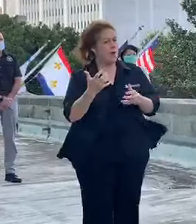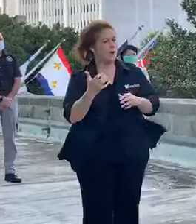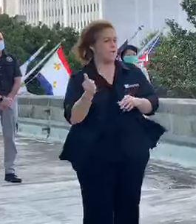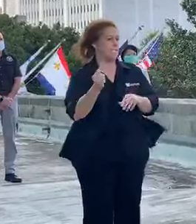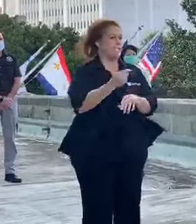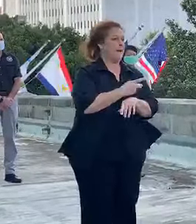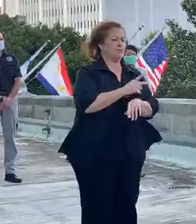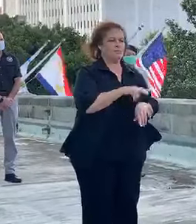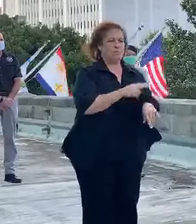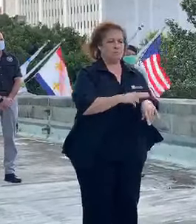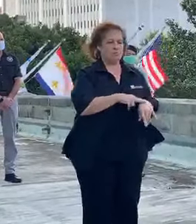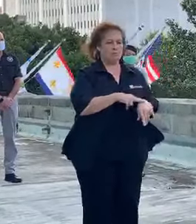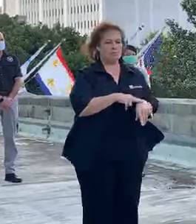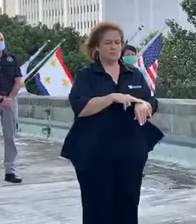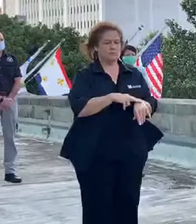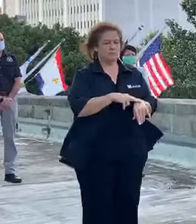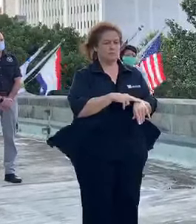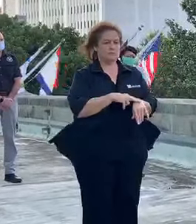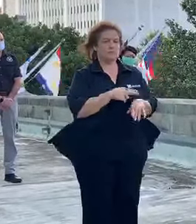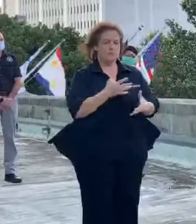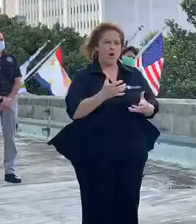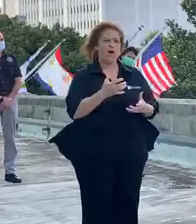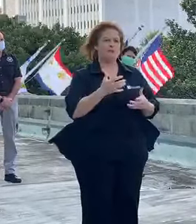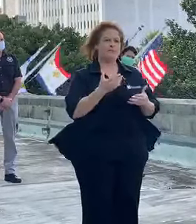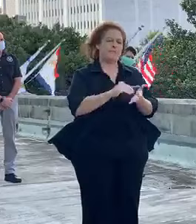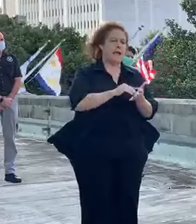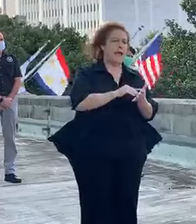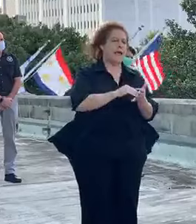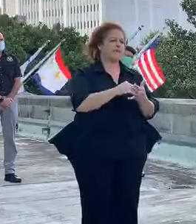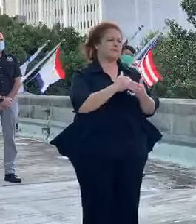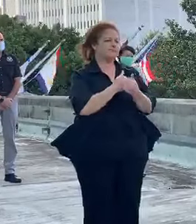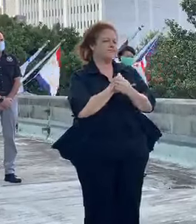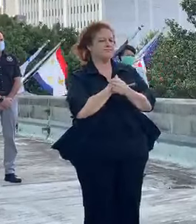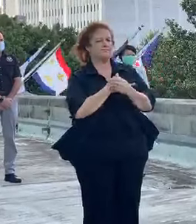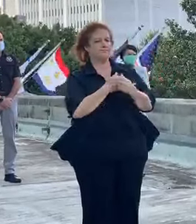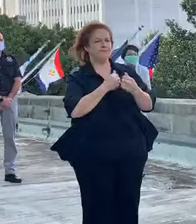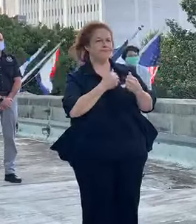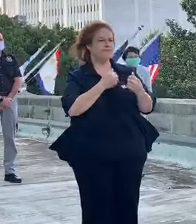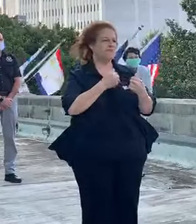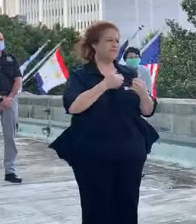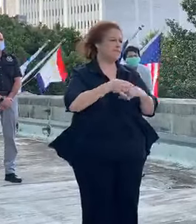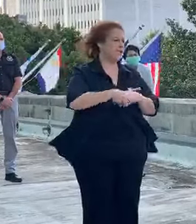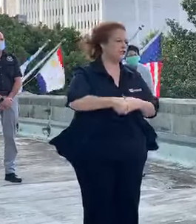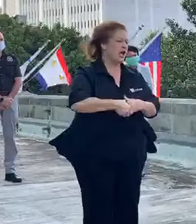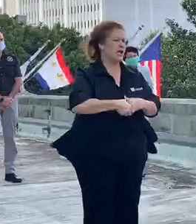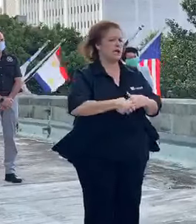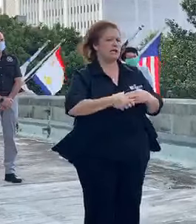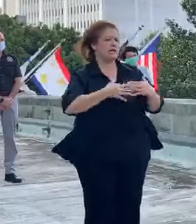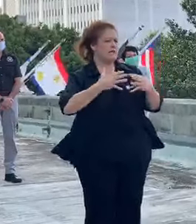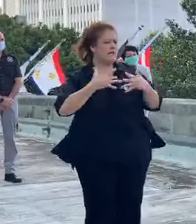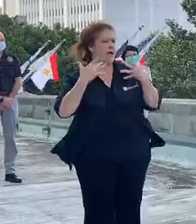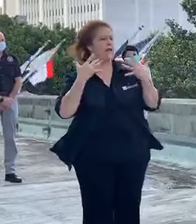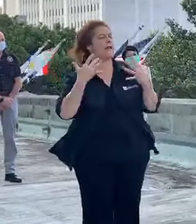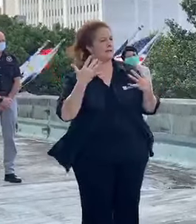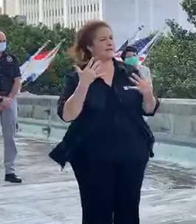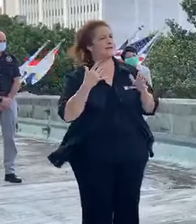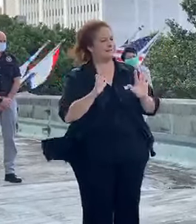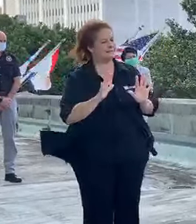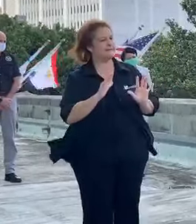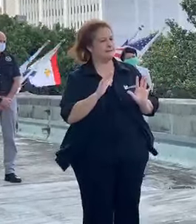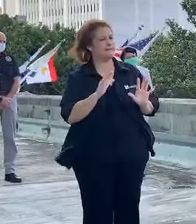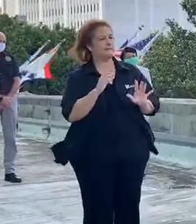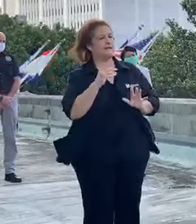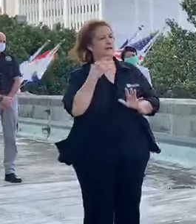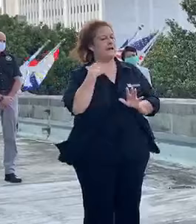known for doing, having that Southern hospitality of hugging, kissing, handshaking, and greeting one another. So again, I thank